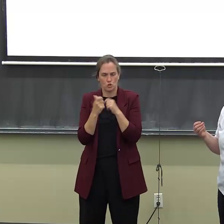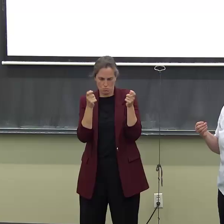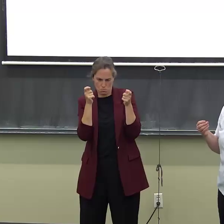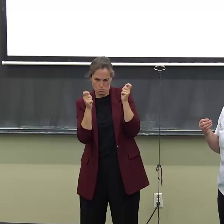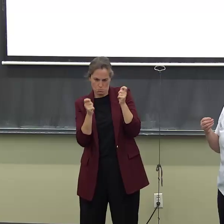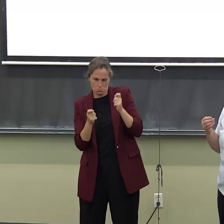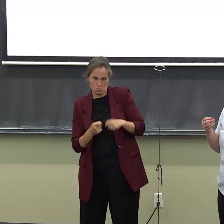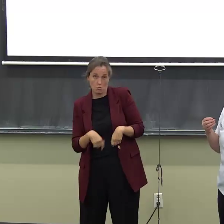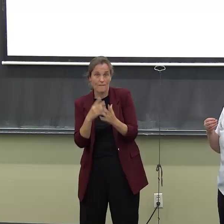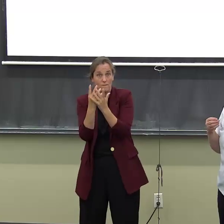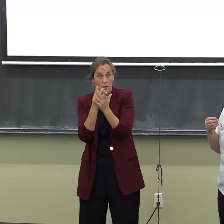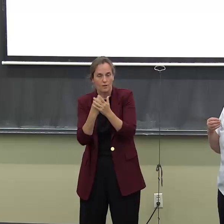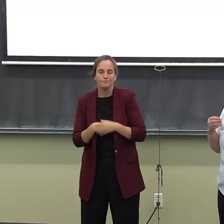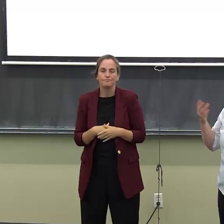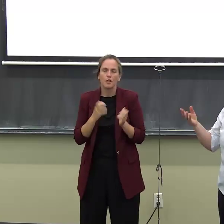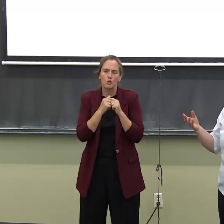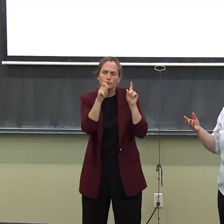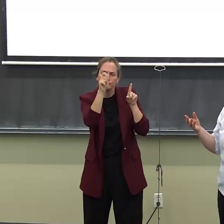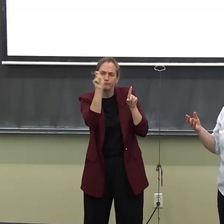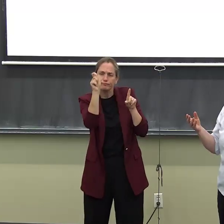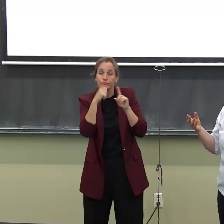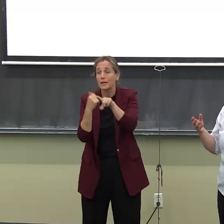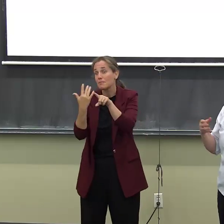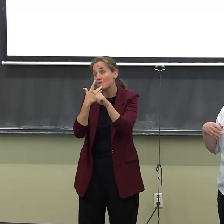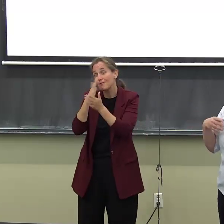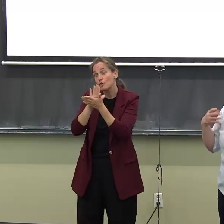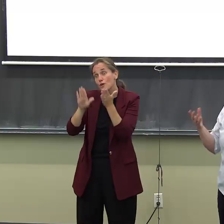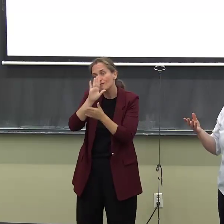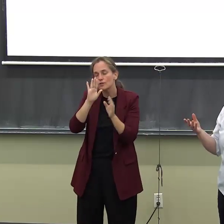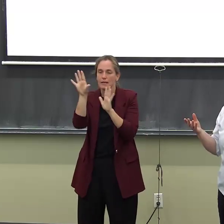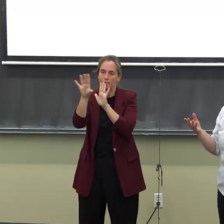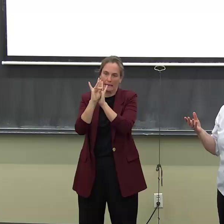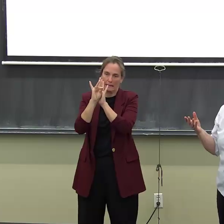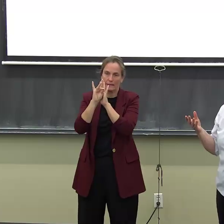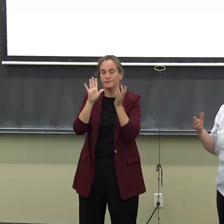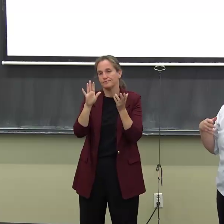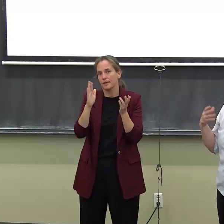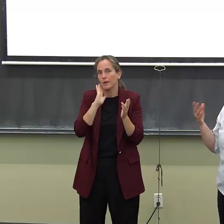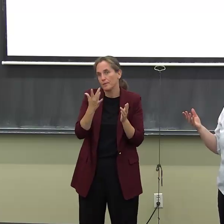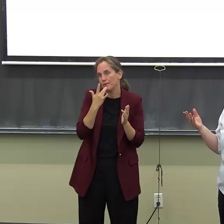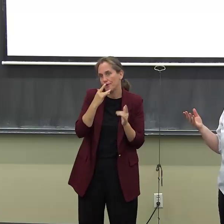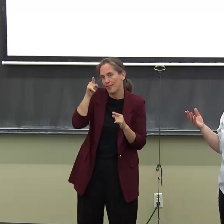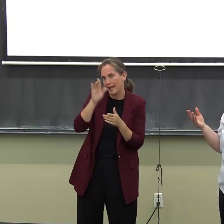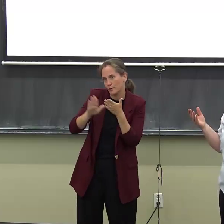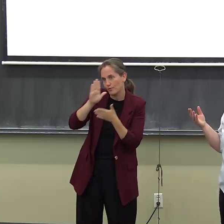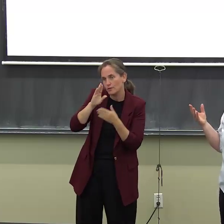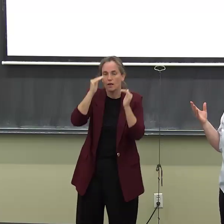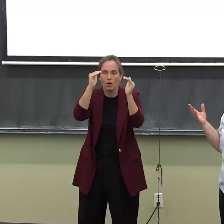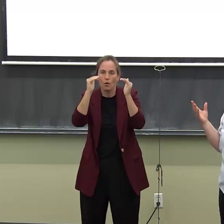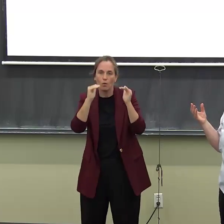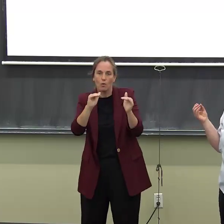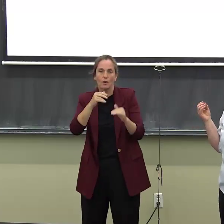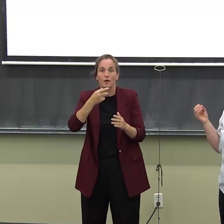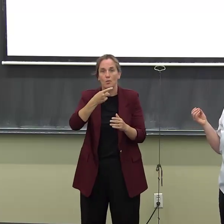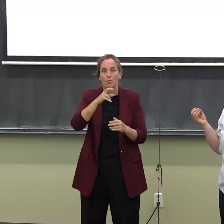filter. So you could say, oh, well, this is my favorite university, so I would prefer this, or this is the profile of